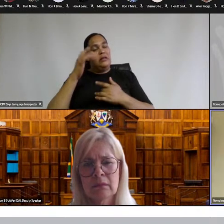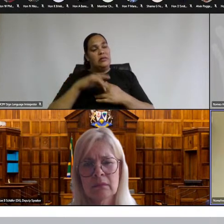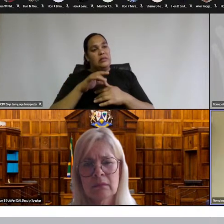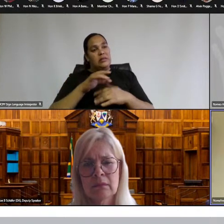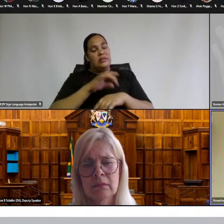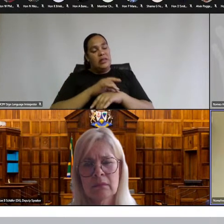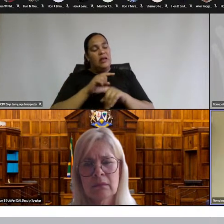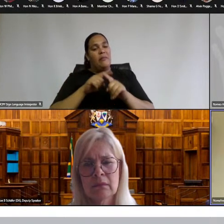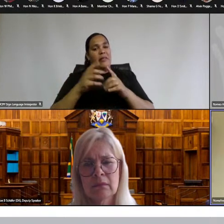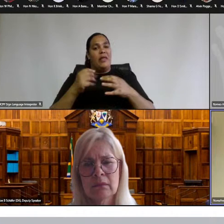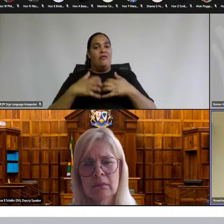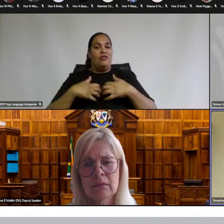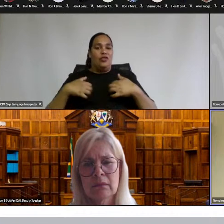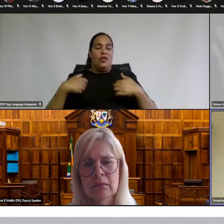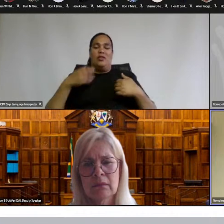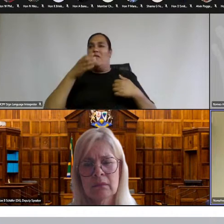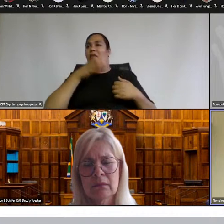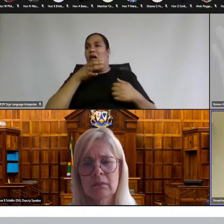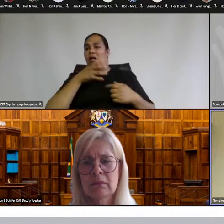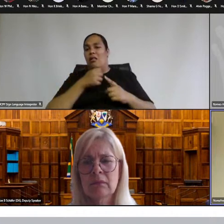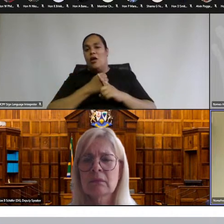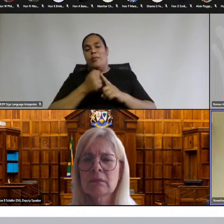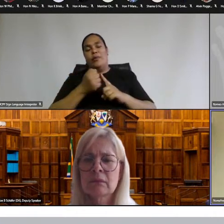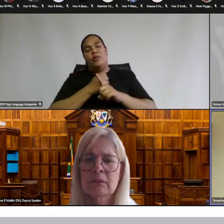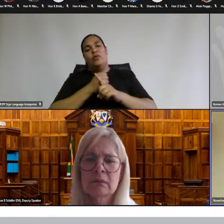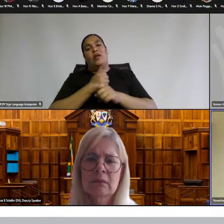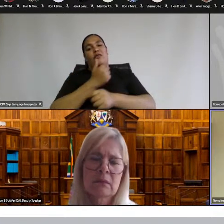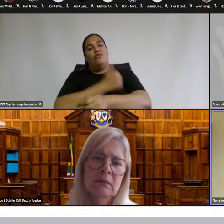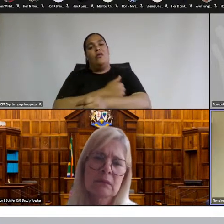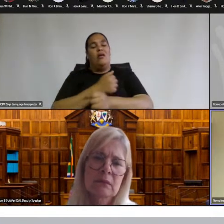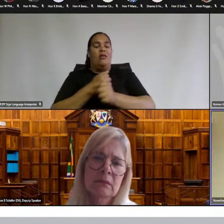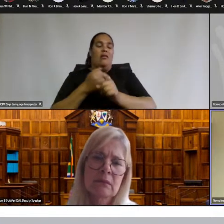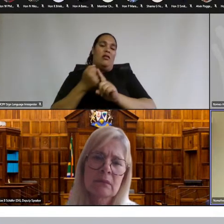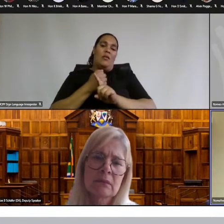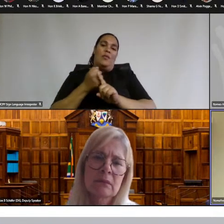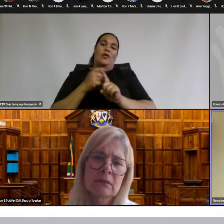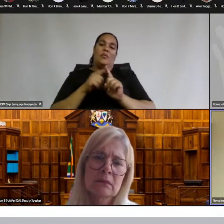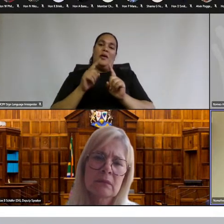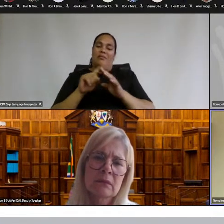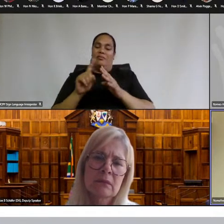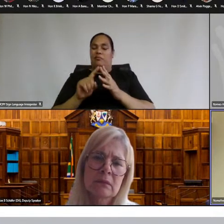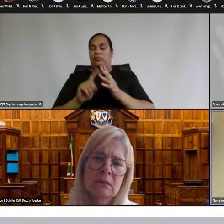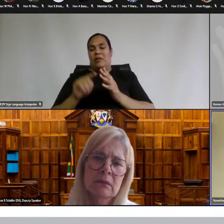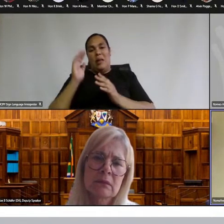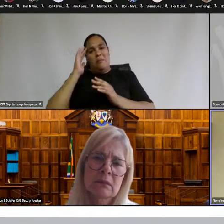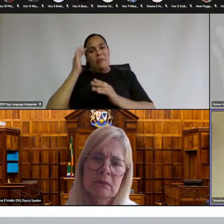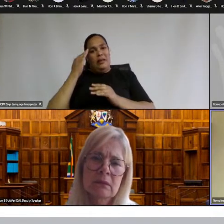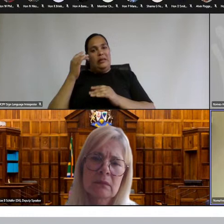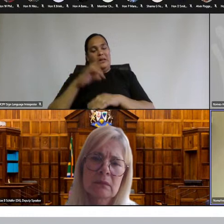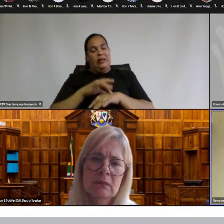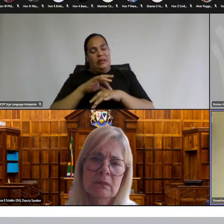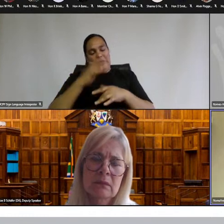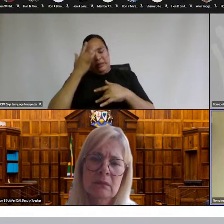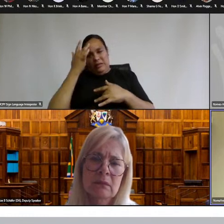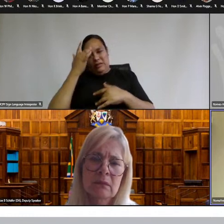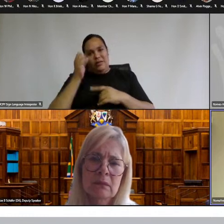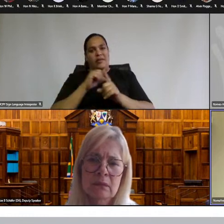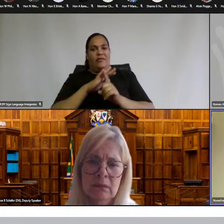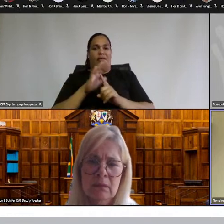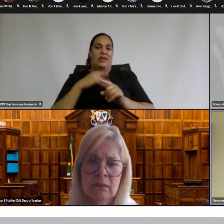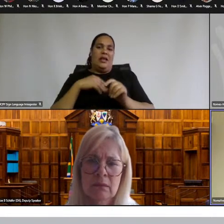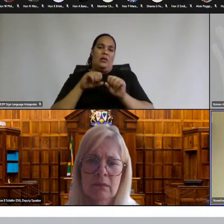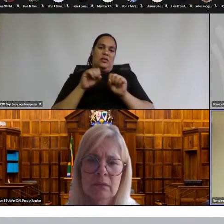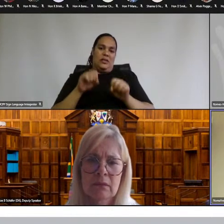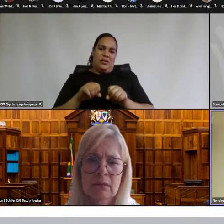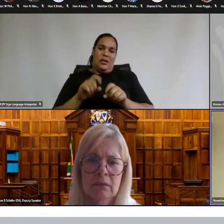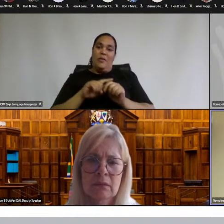substance abuse and alcohol abuse, they ended up having all this kind of a mental illness that end up clog our health system.